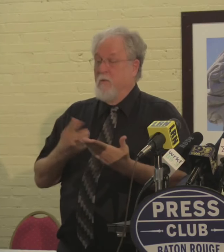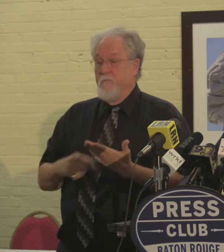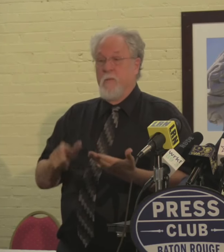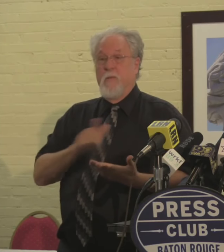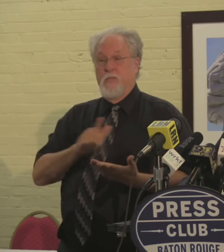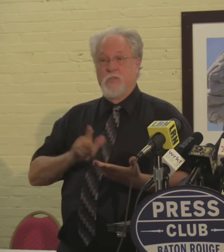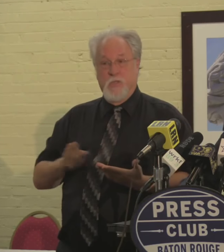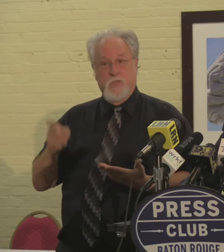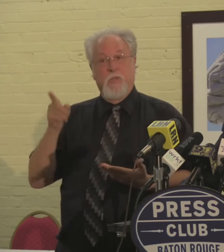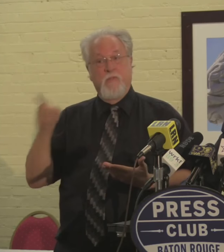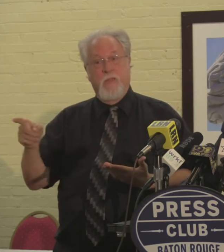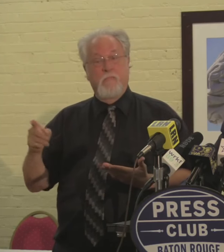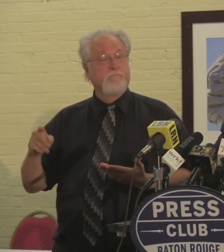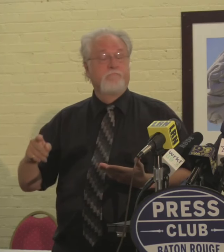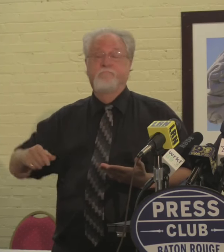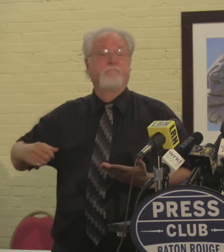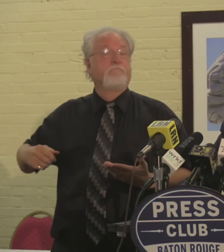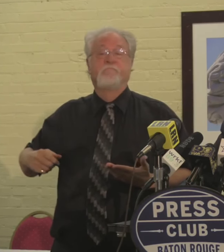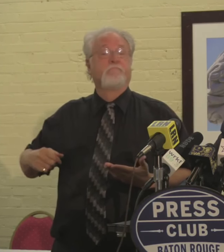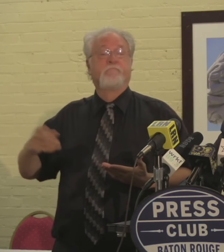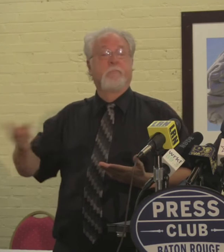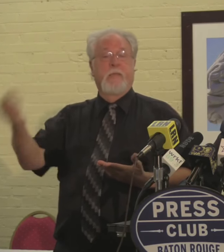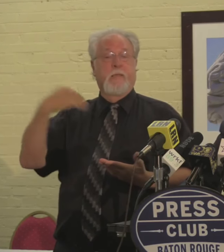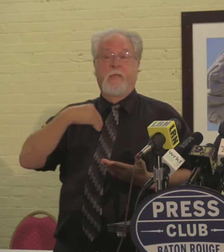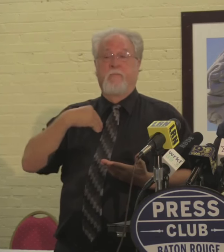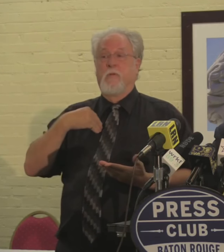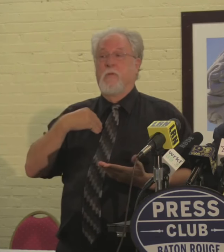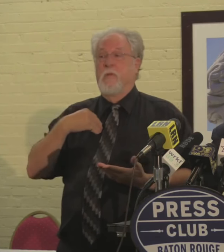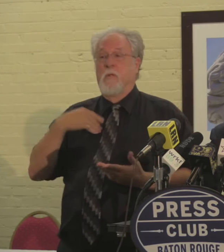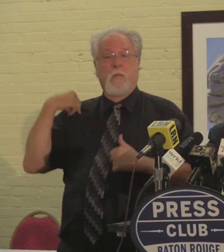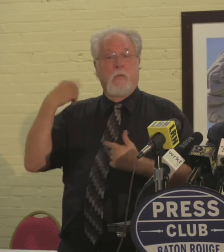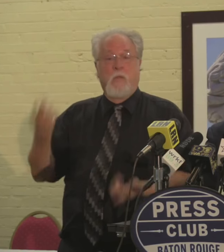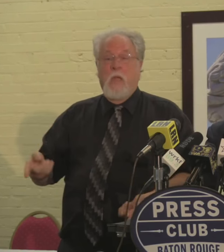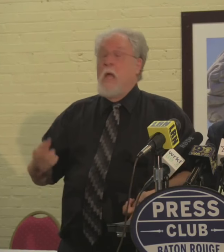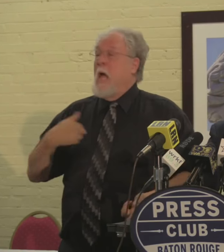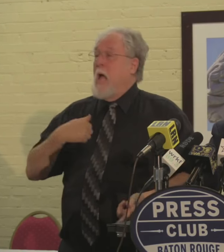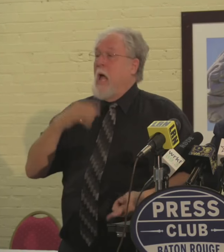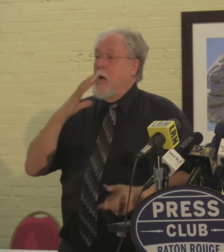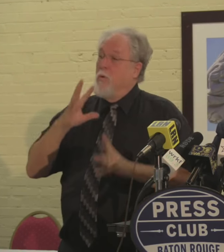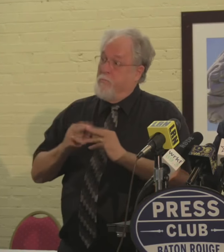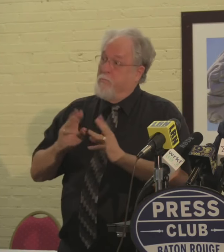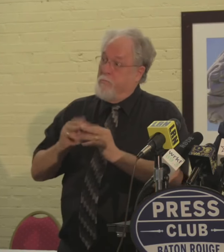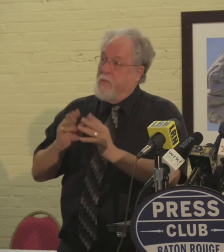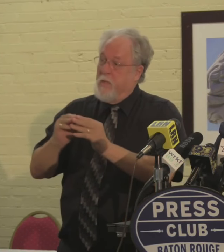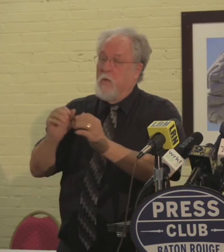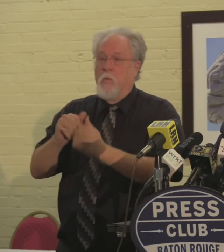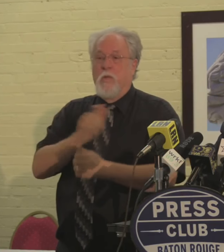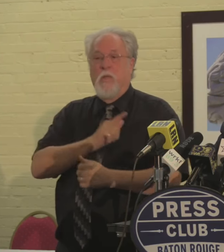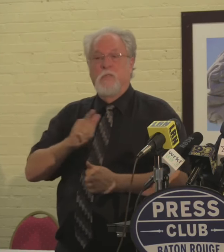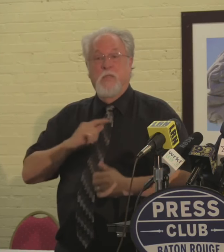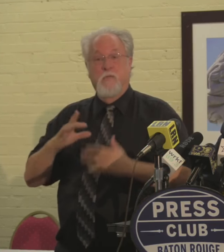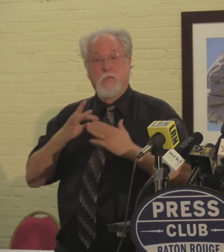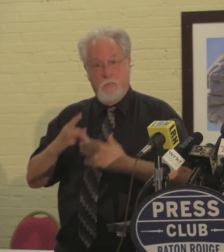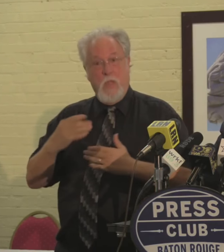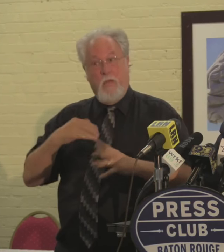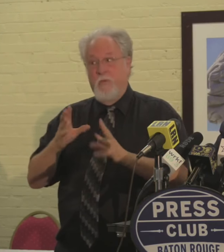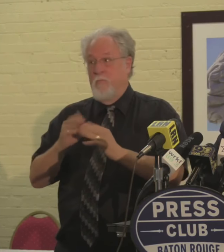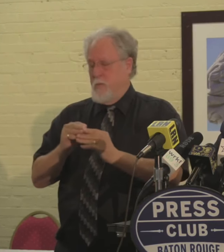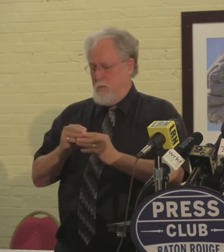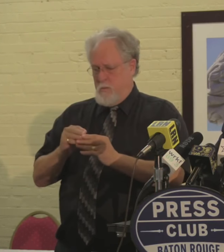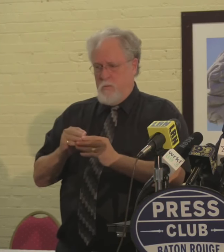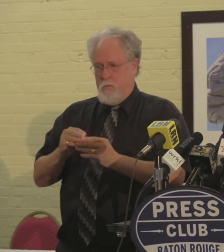that they have been unwilling to put forward up to now. I will continue to meet with legislative leadership, and in fact, I have a meeting